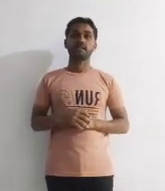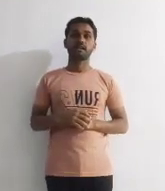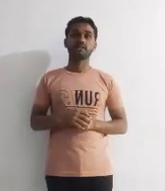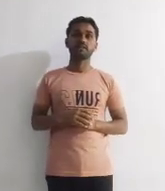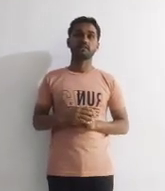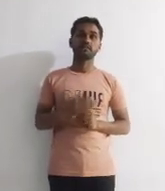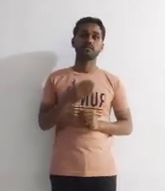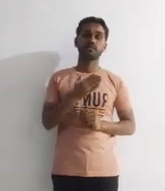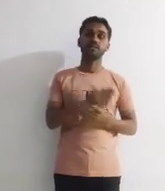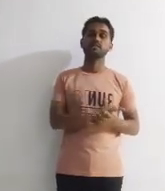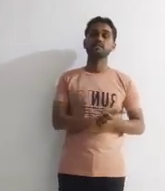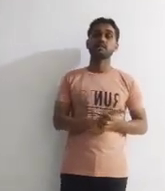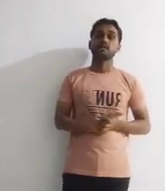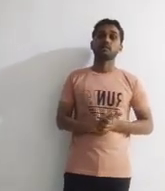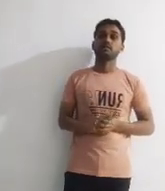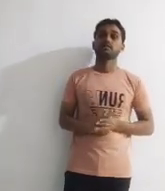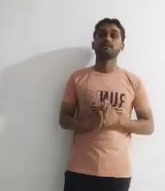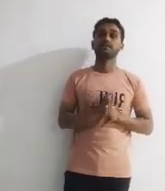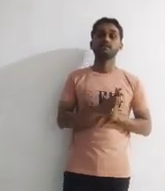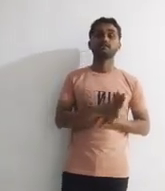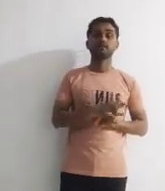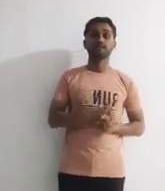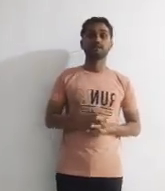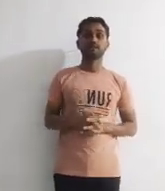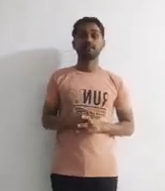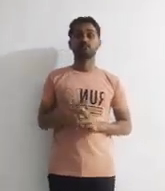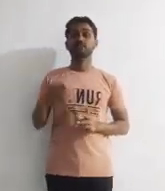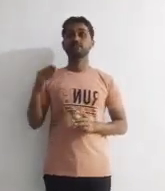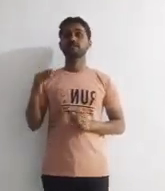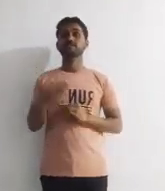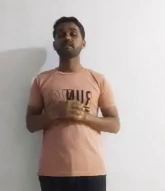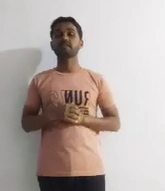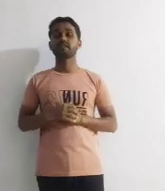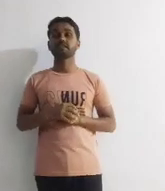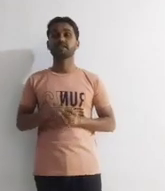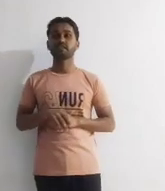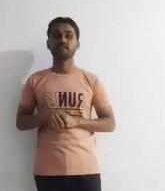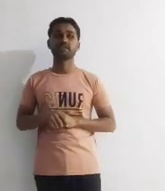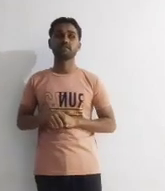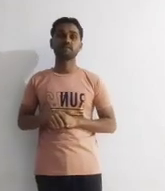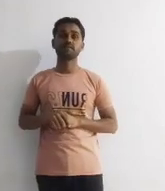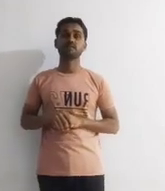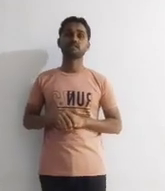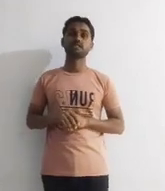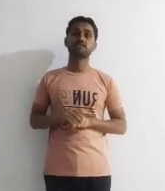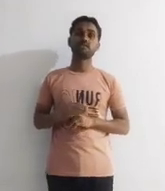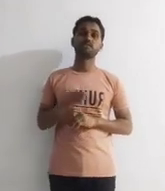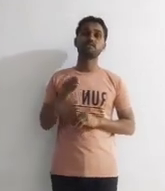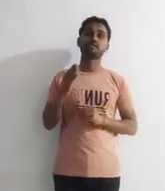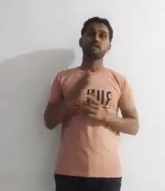and one is a thread-based multitasking. Process-based multitasking, it is the process by which we